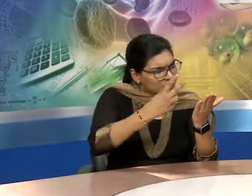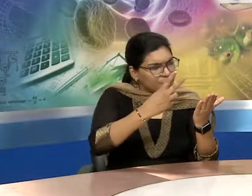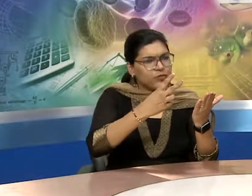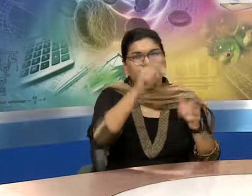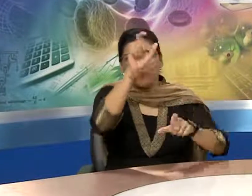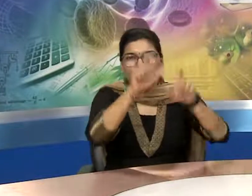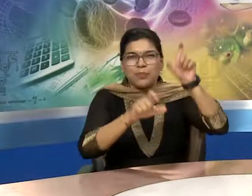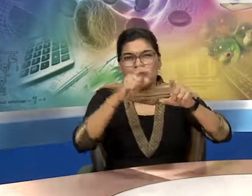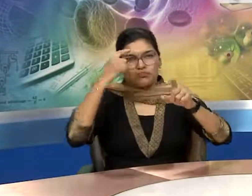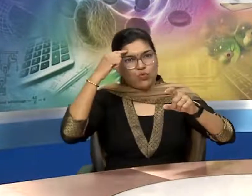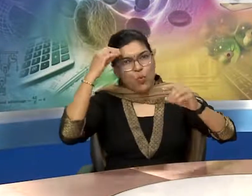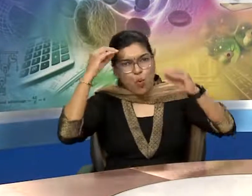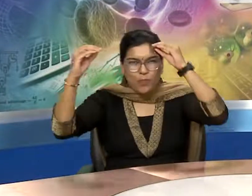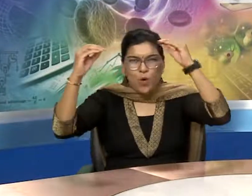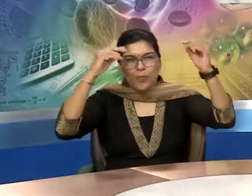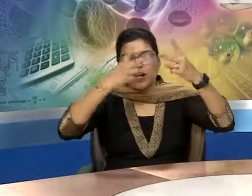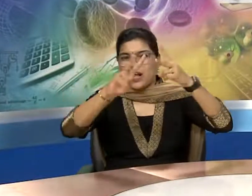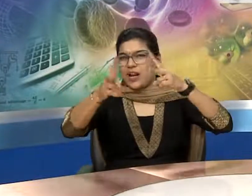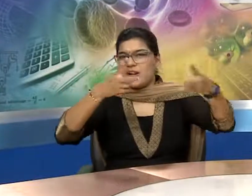Research means searching again.